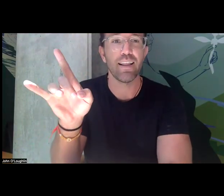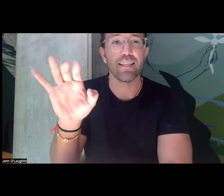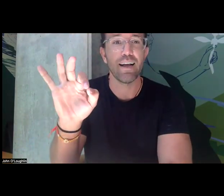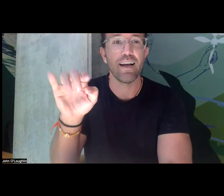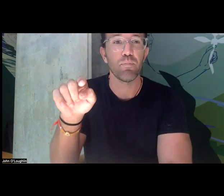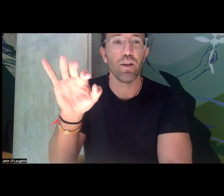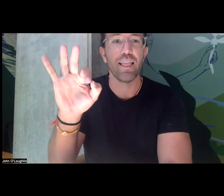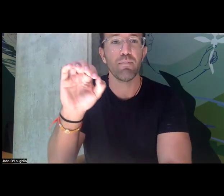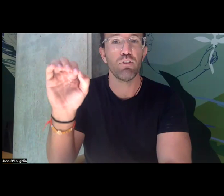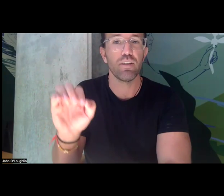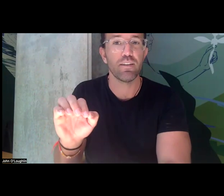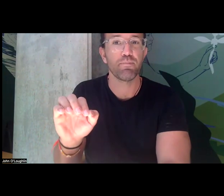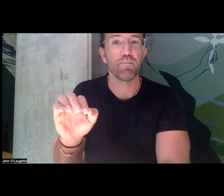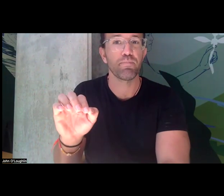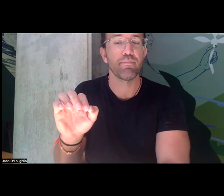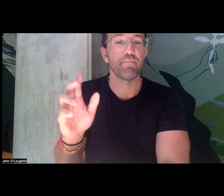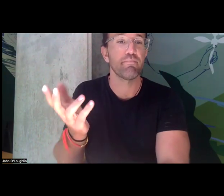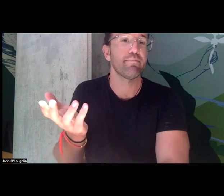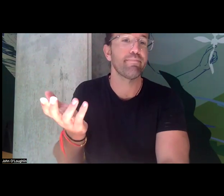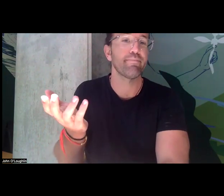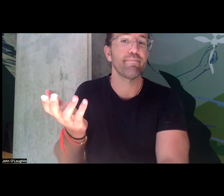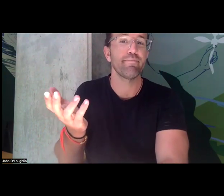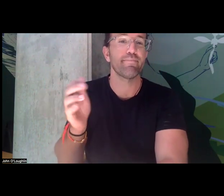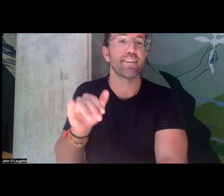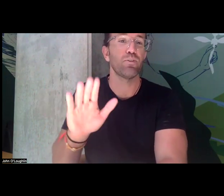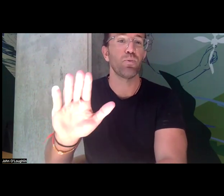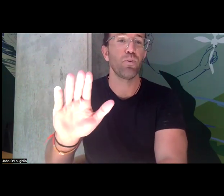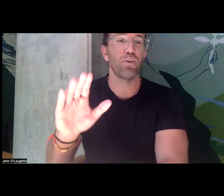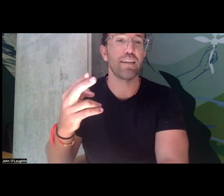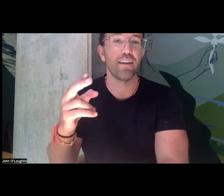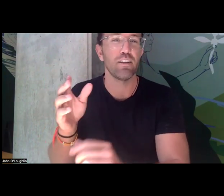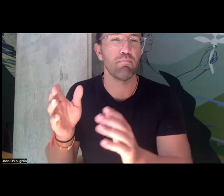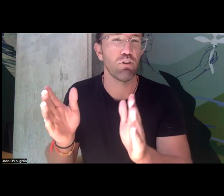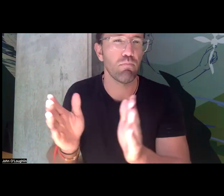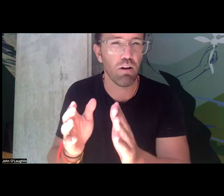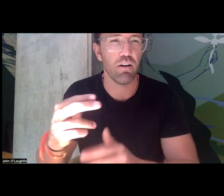letter. Maybe it's 89.9%, possibly B plus.